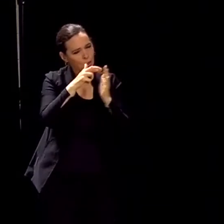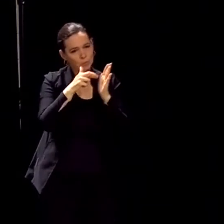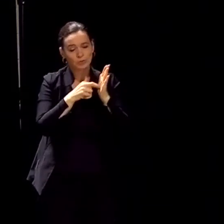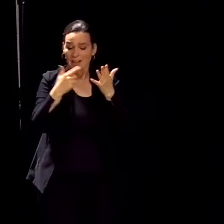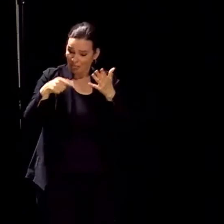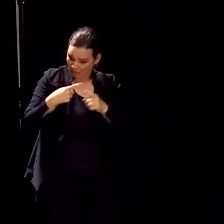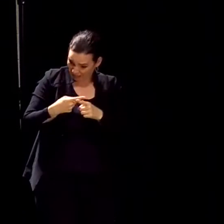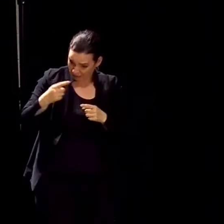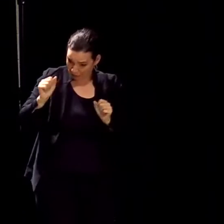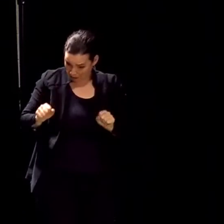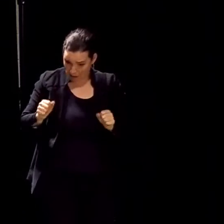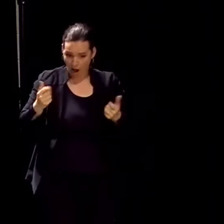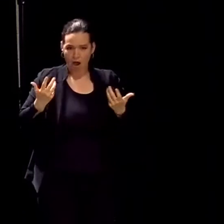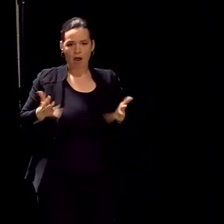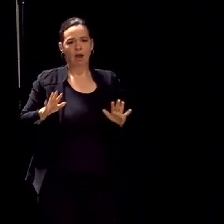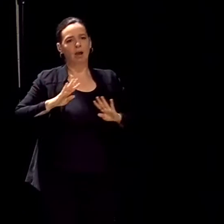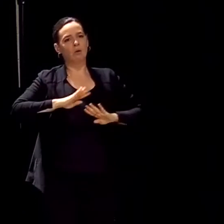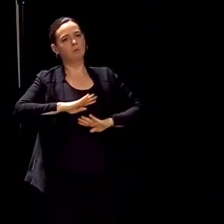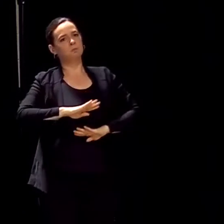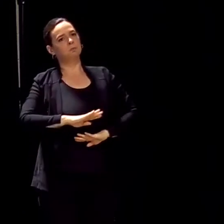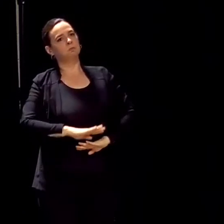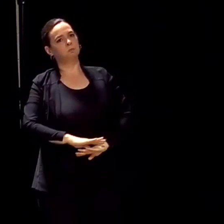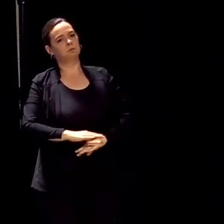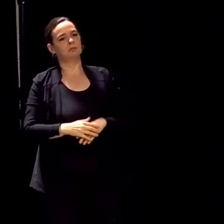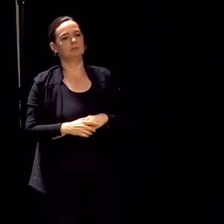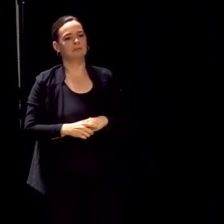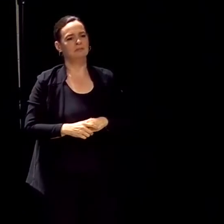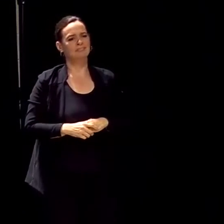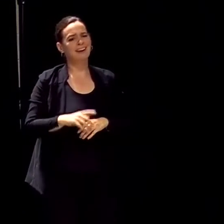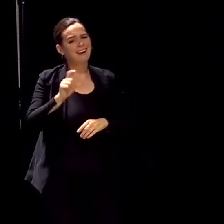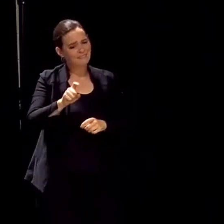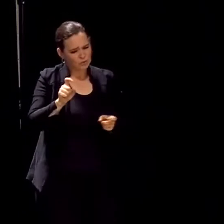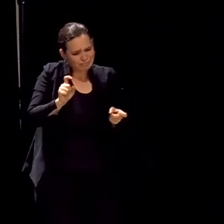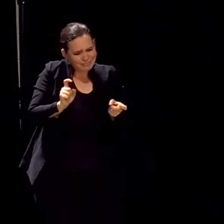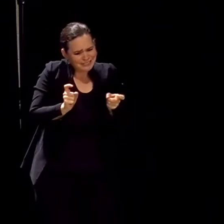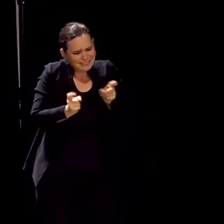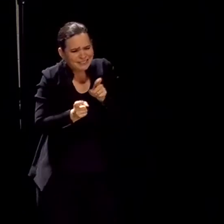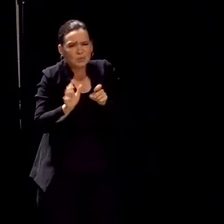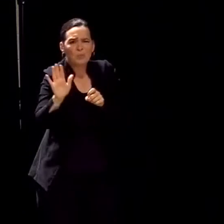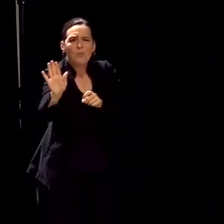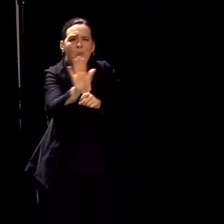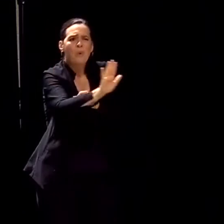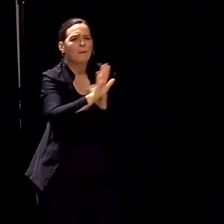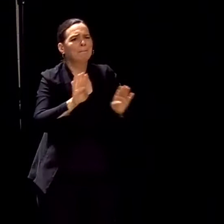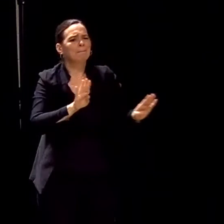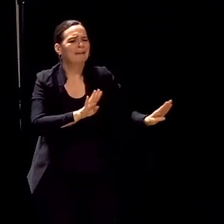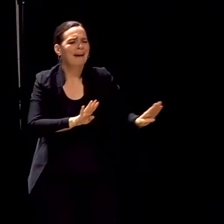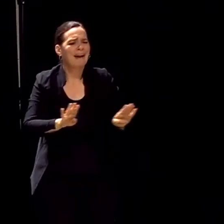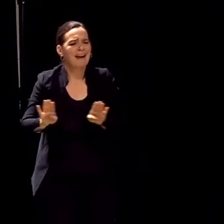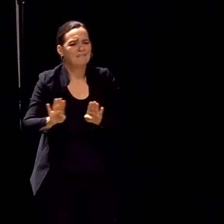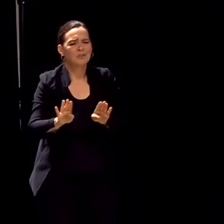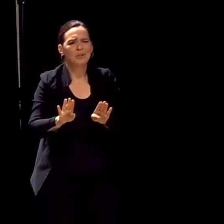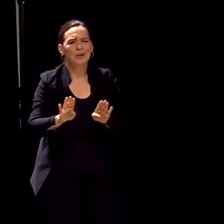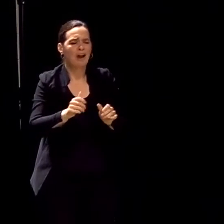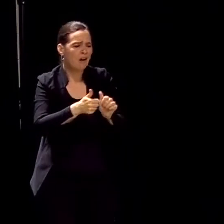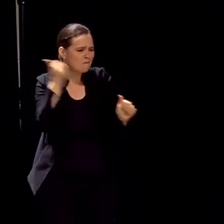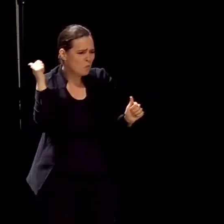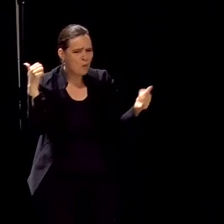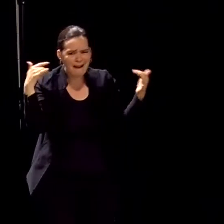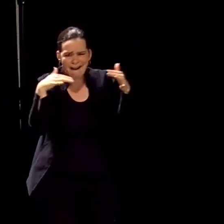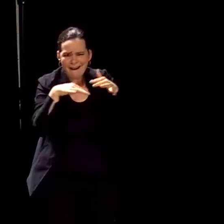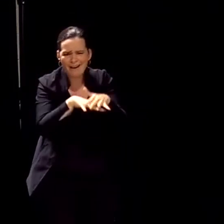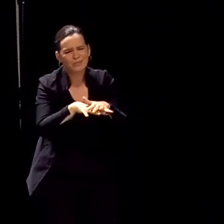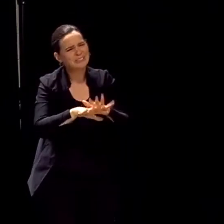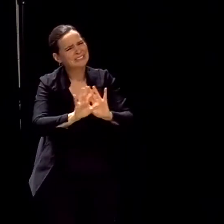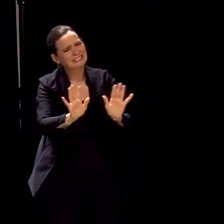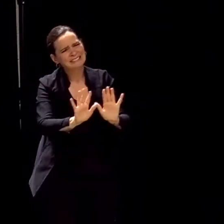people to adjust, modify your behavior, modify your gatherings. In the beginning of the pandemic,